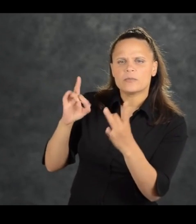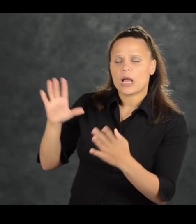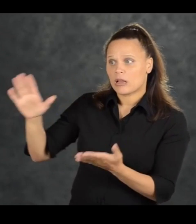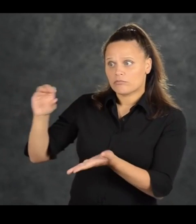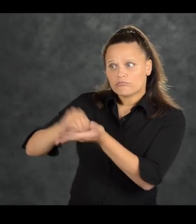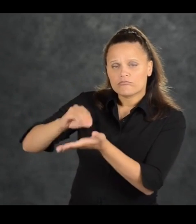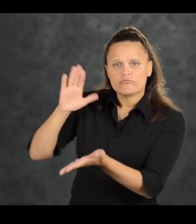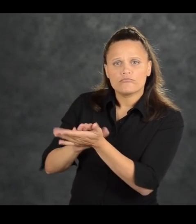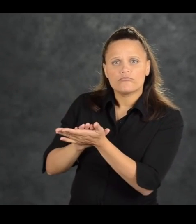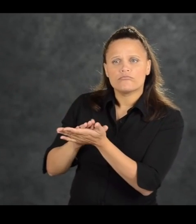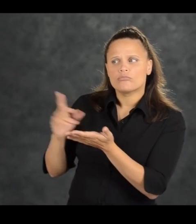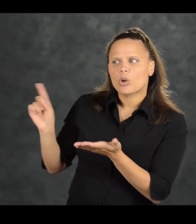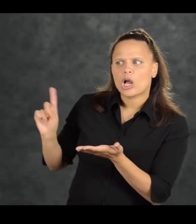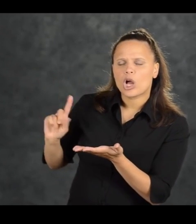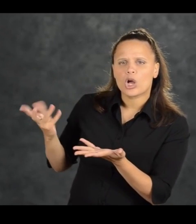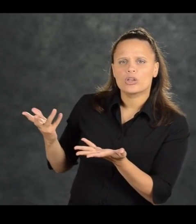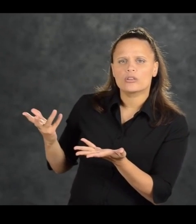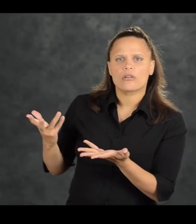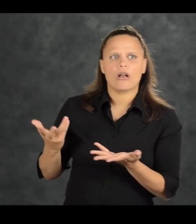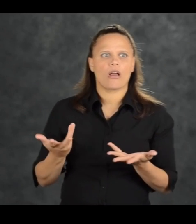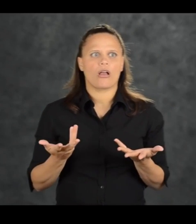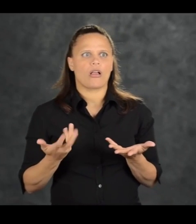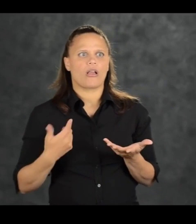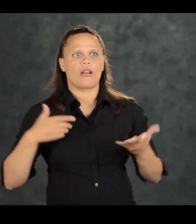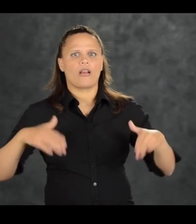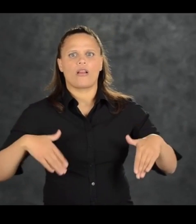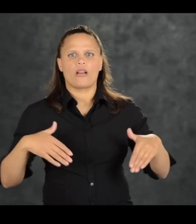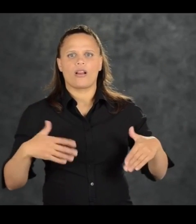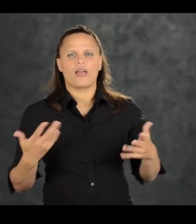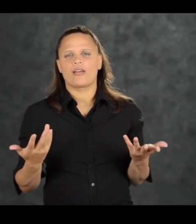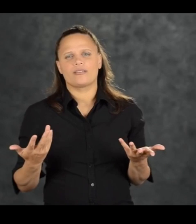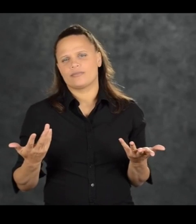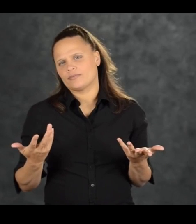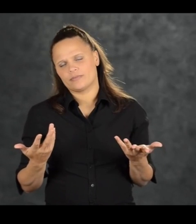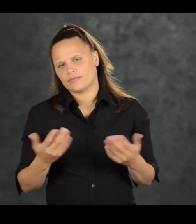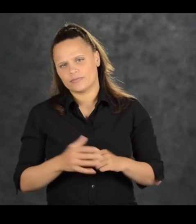been struggling for 3 years and you have documentation of that, you can go to a hearing.